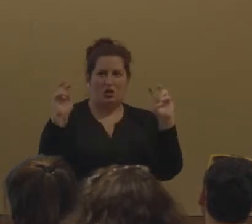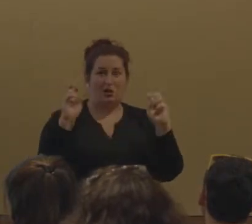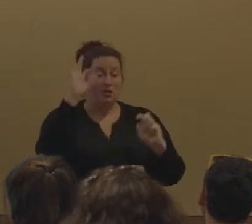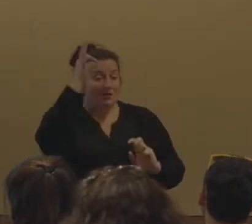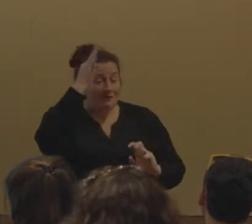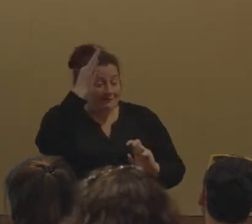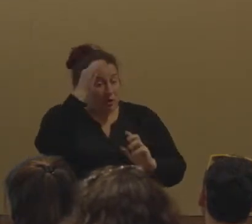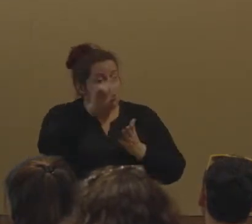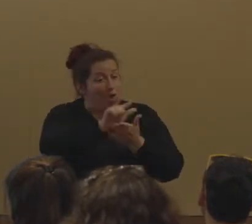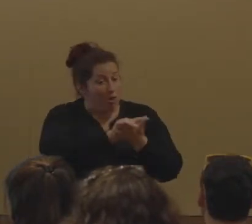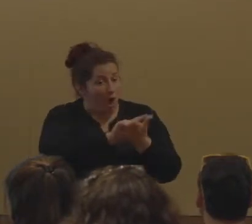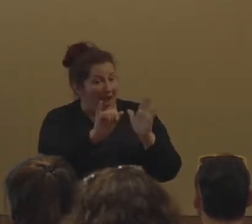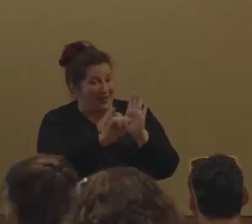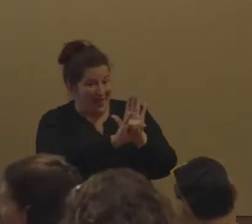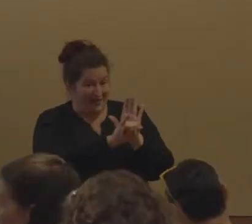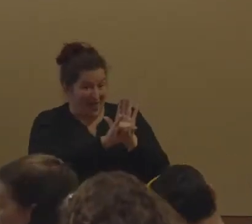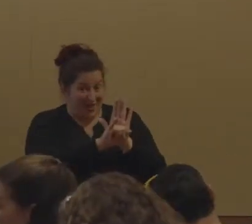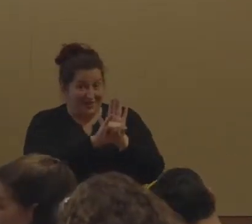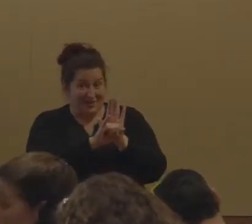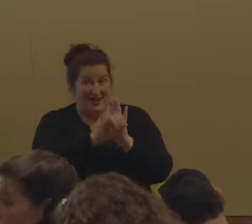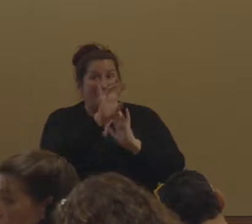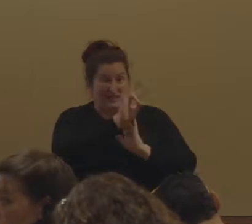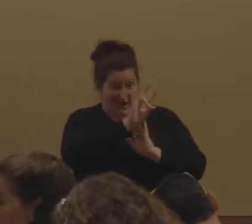identifies 7 functional limitations areas: